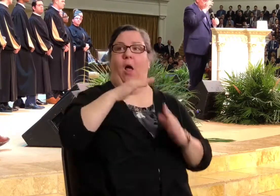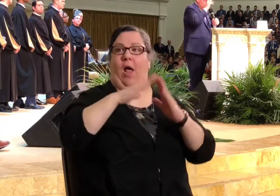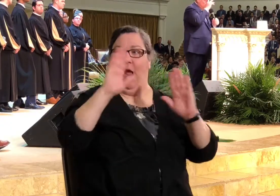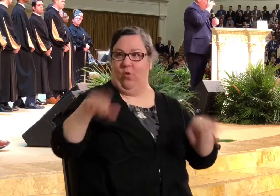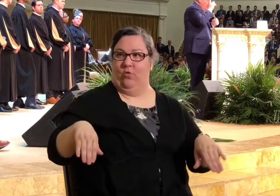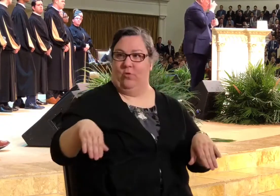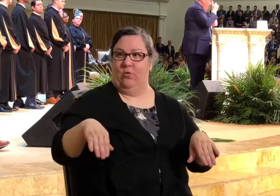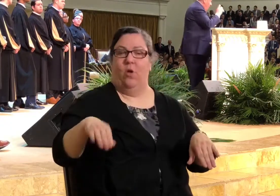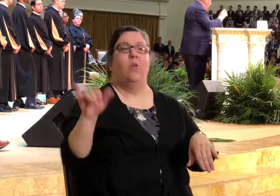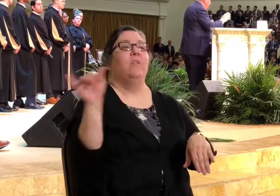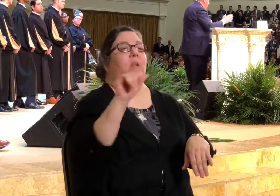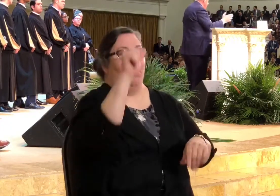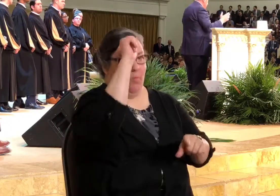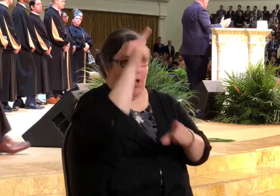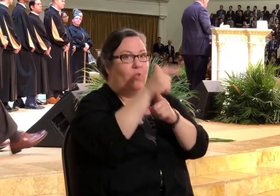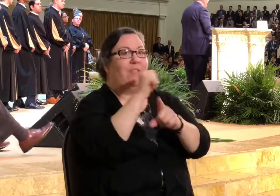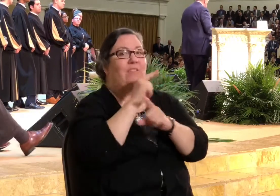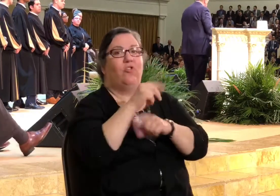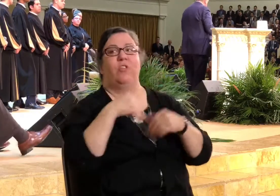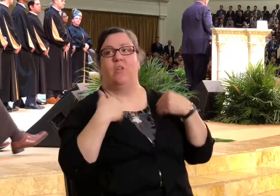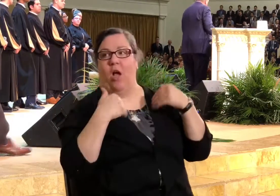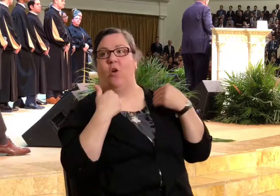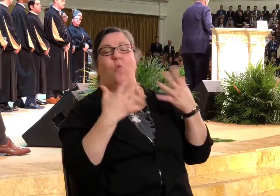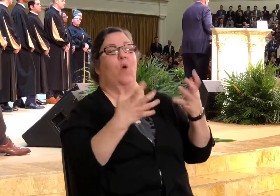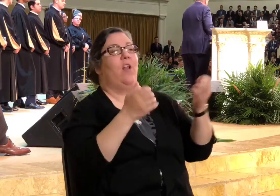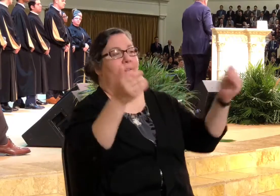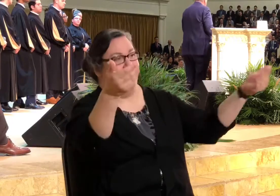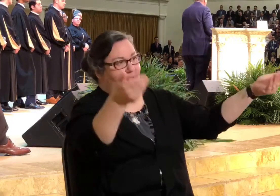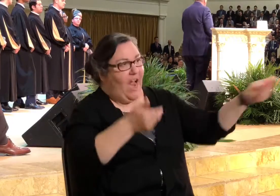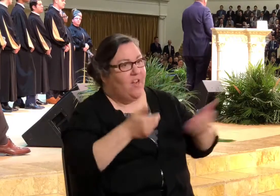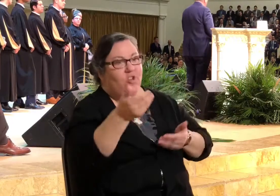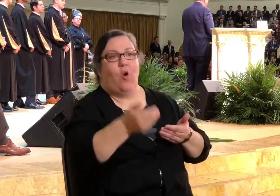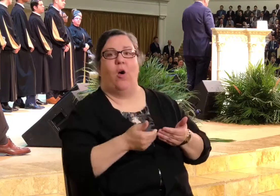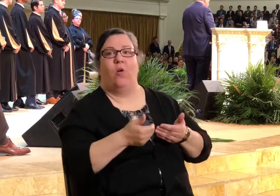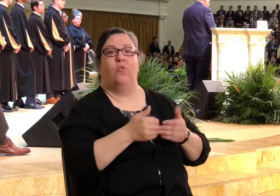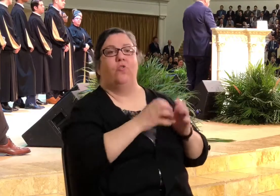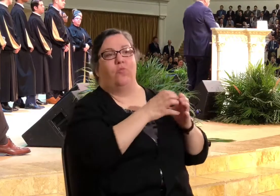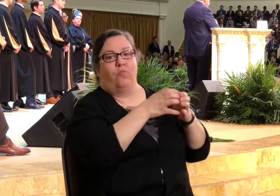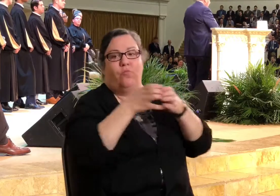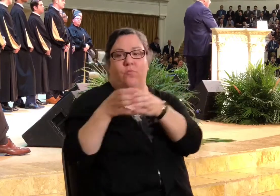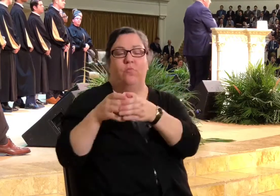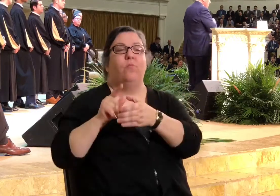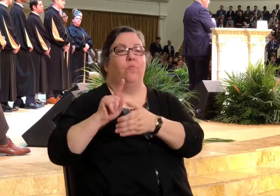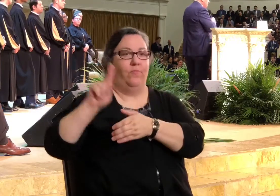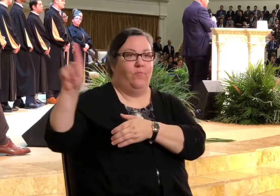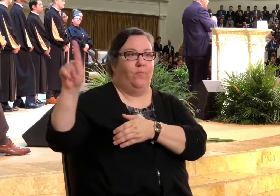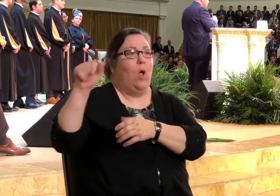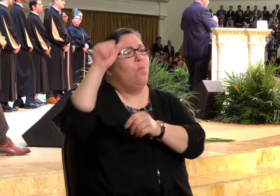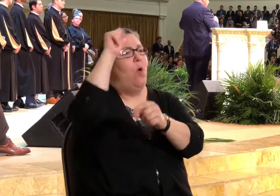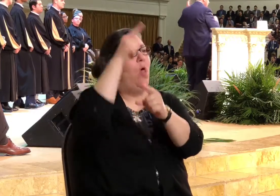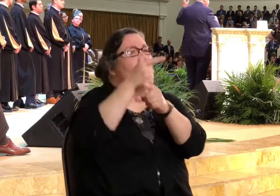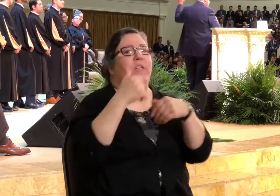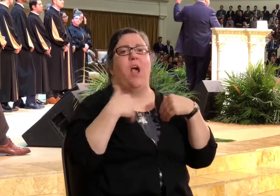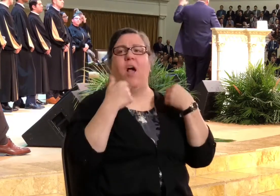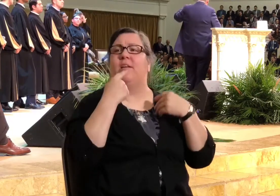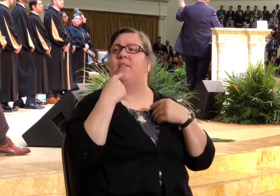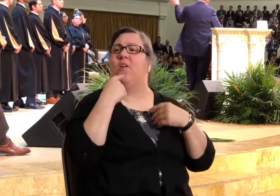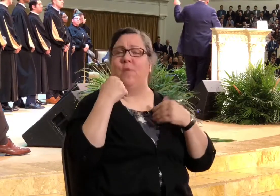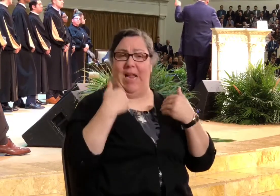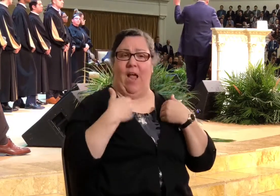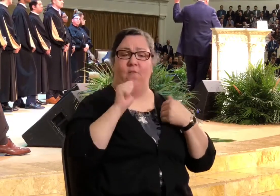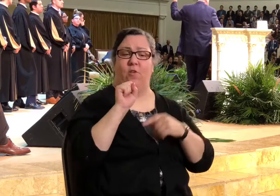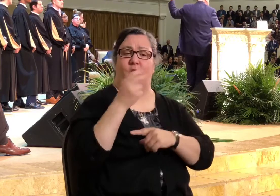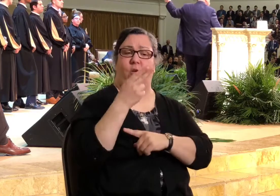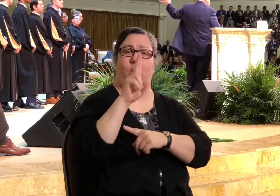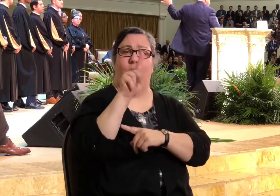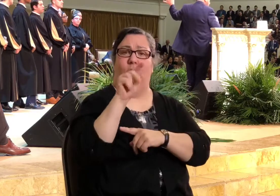Brother and Sister Young. We want you to come and be with us. When Brother Young mentions a shuttle, you go